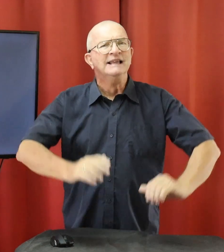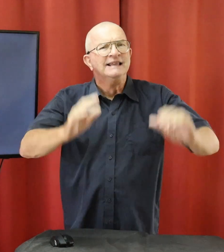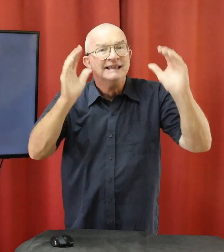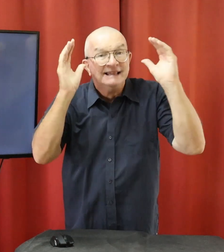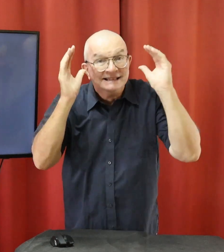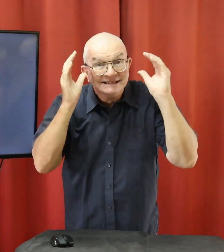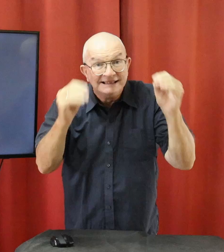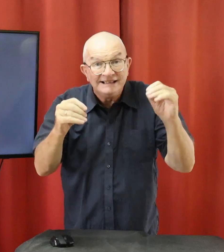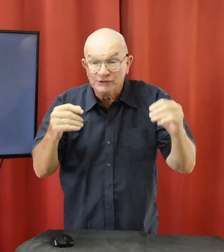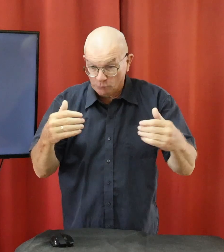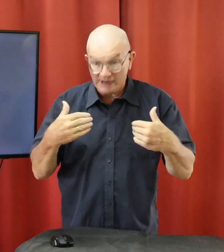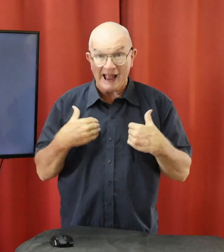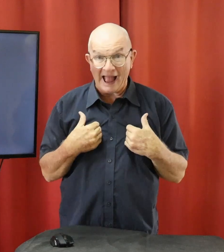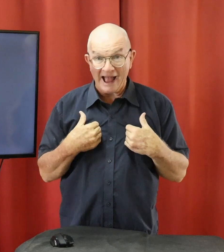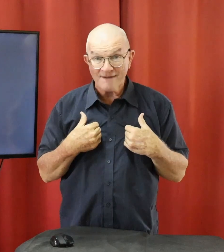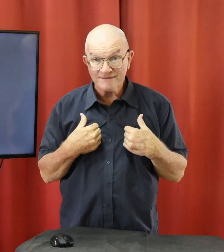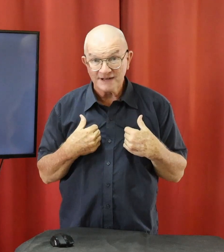And 3,